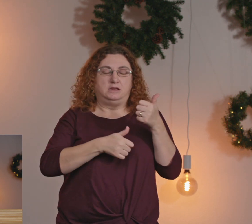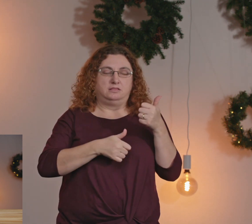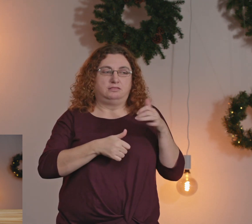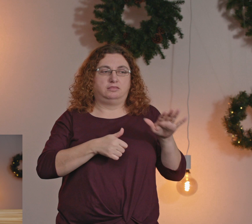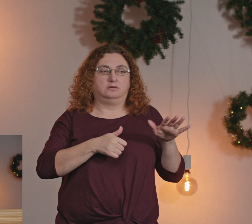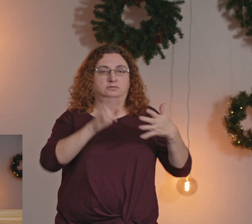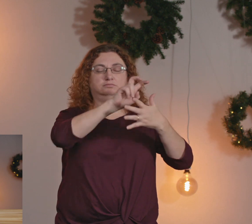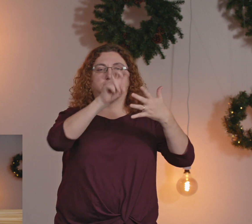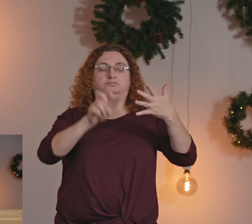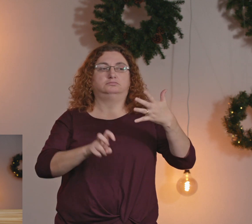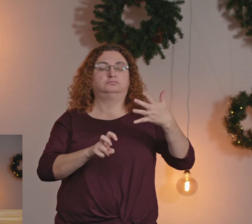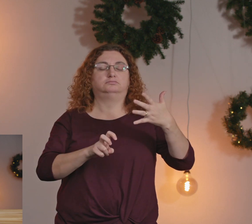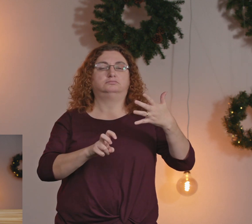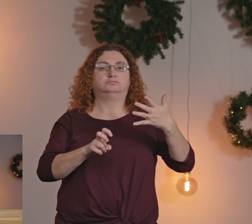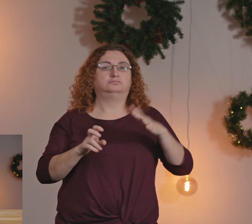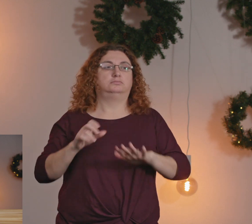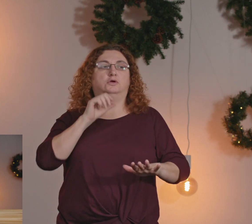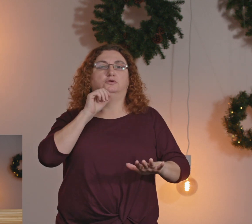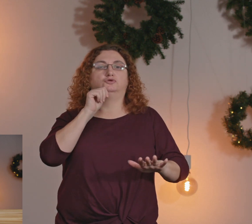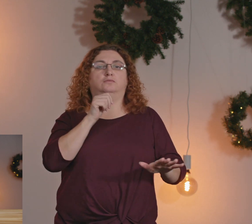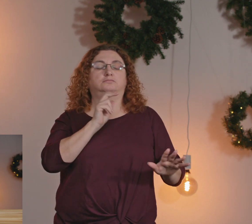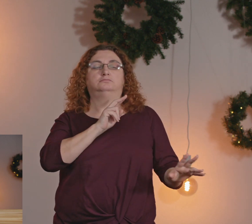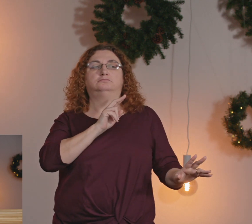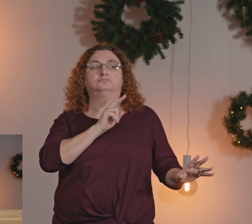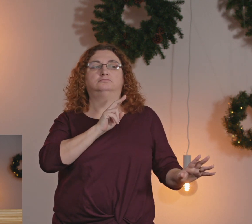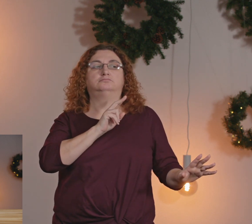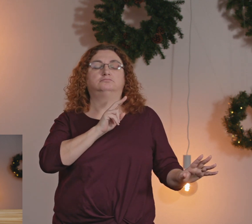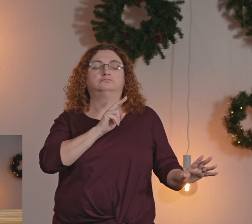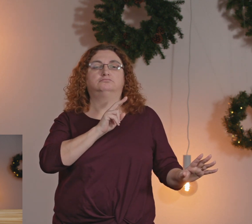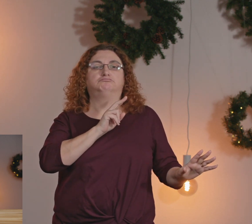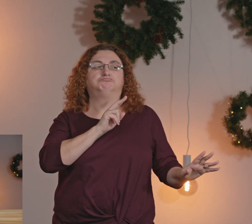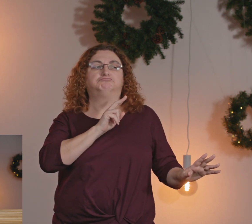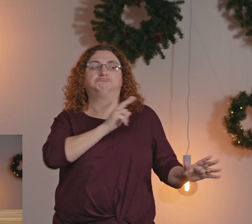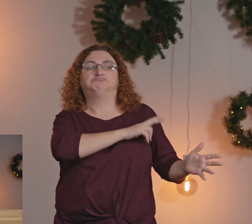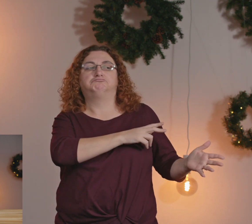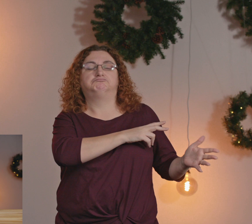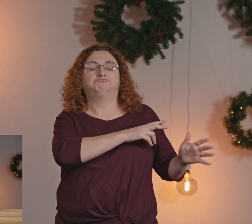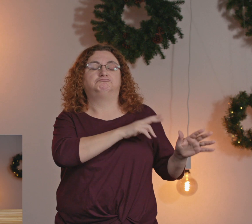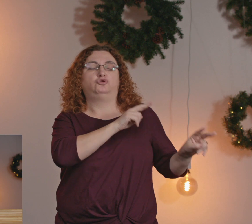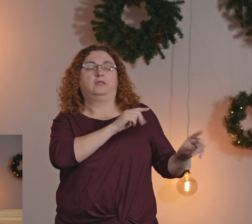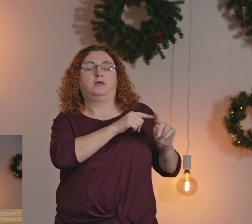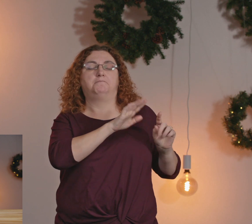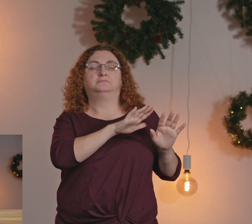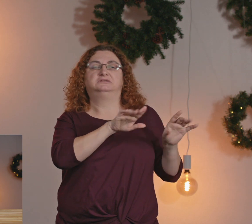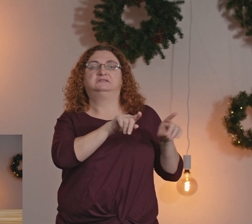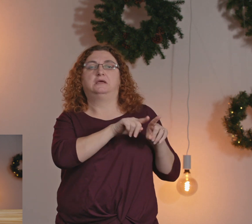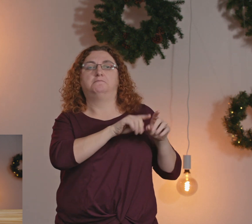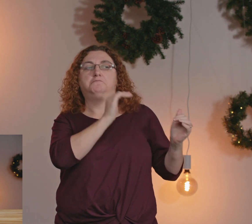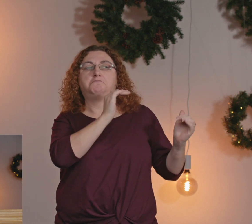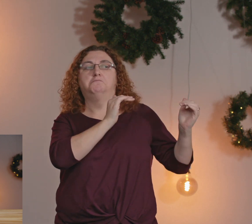in the status chart. This father, rich,